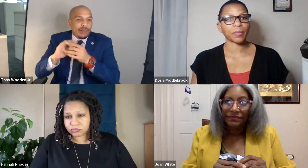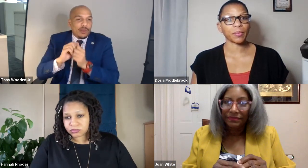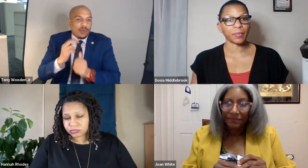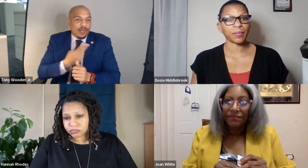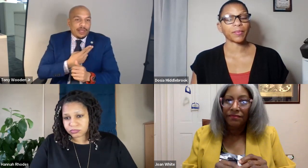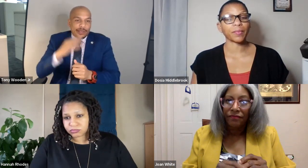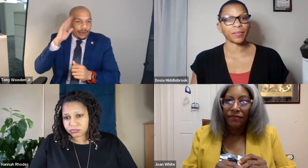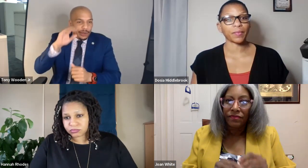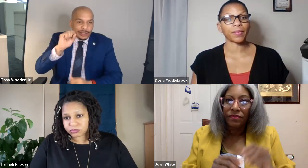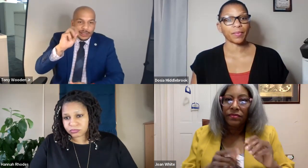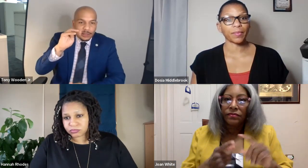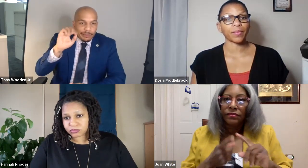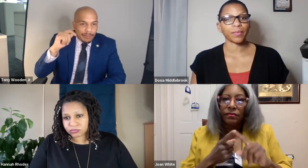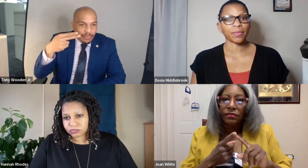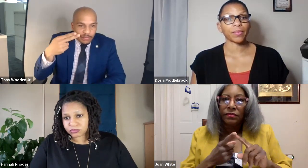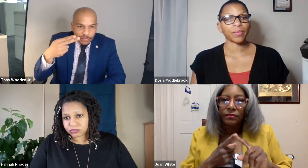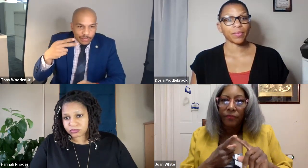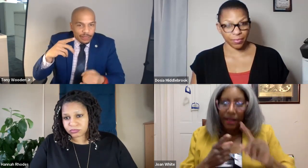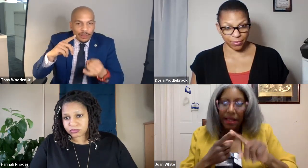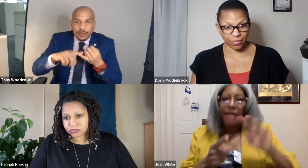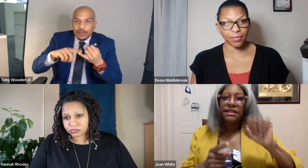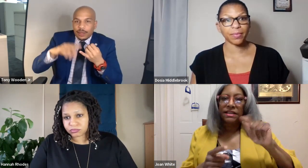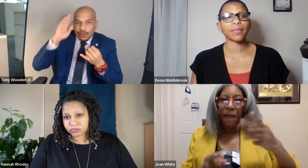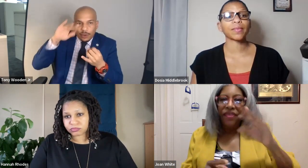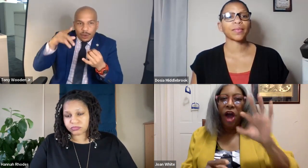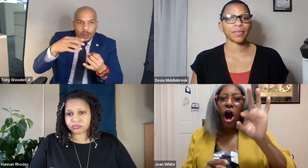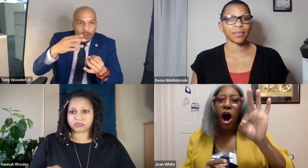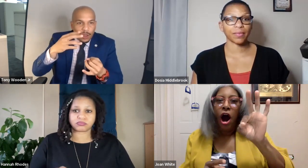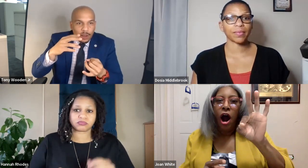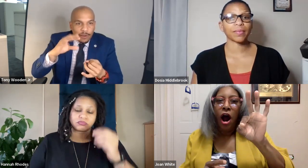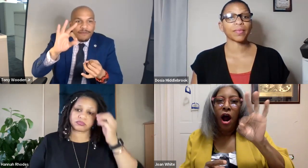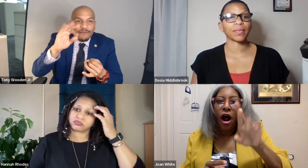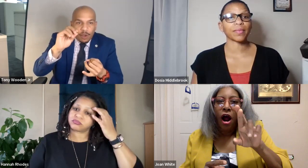members. There's so many that their last names are related to us.